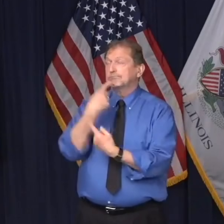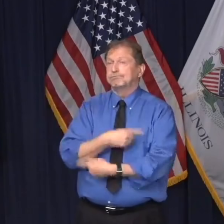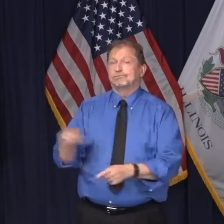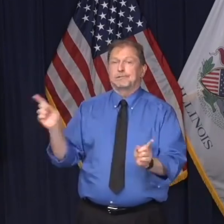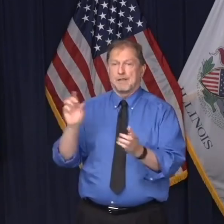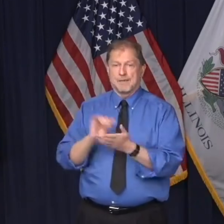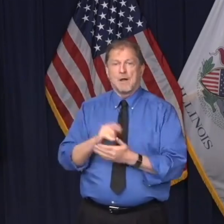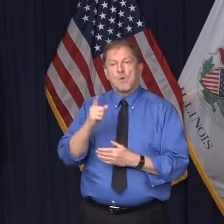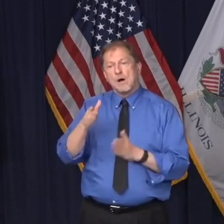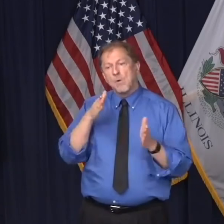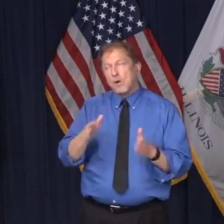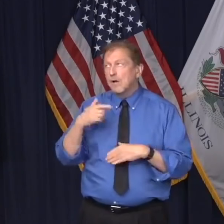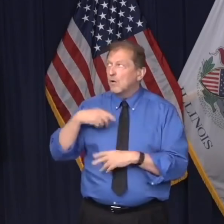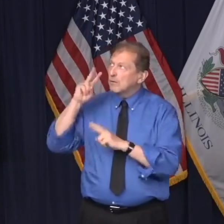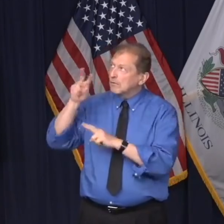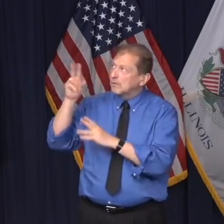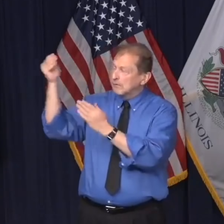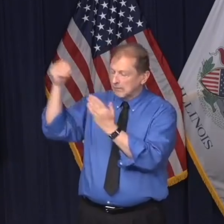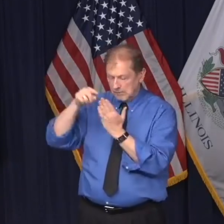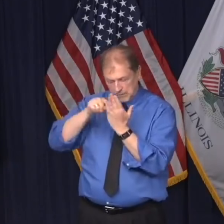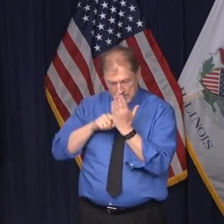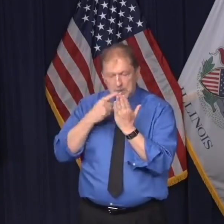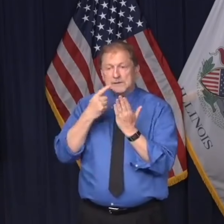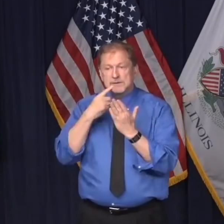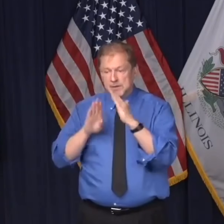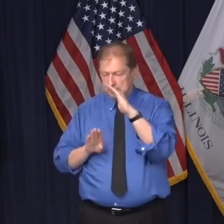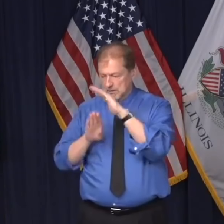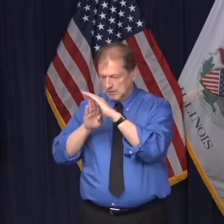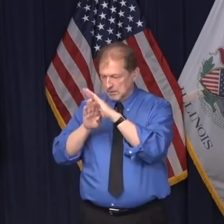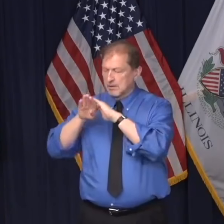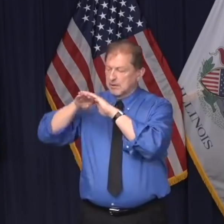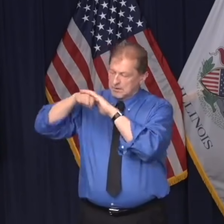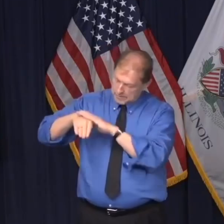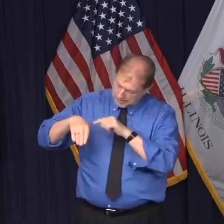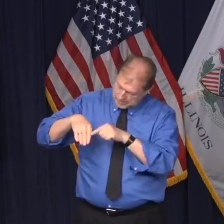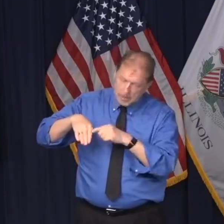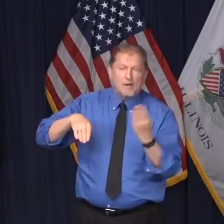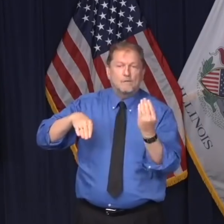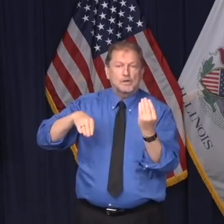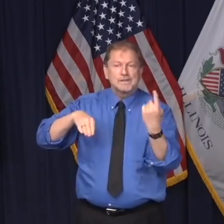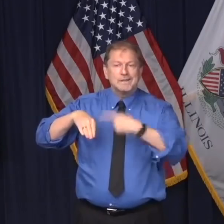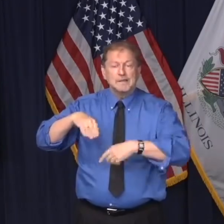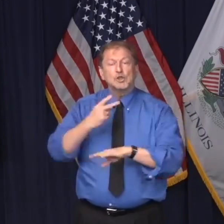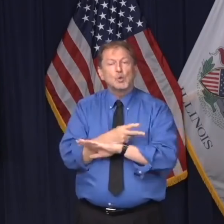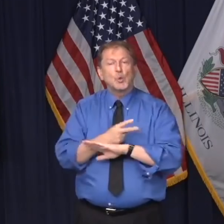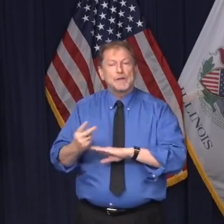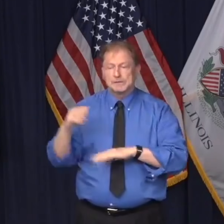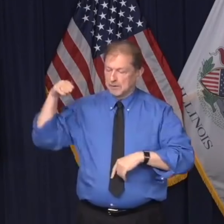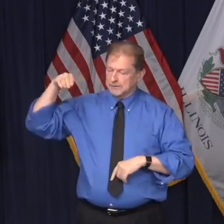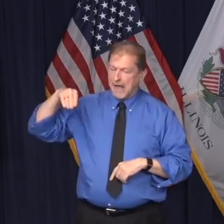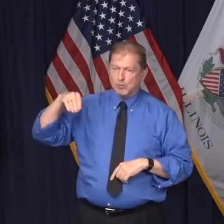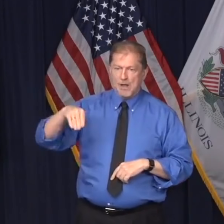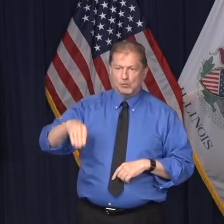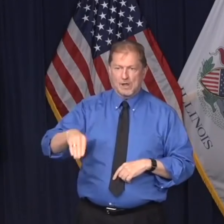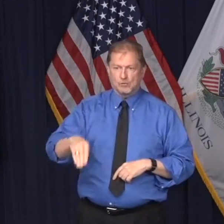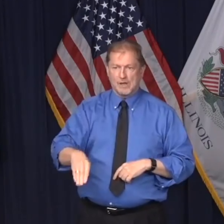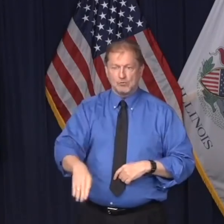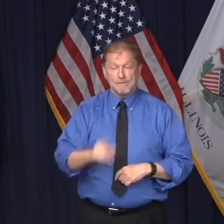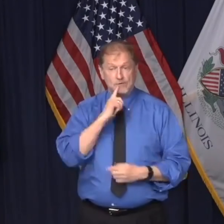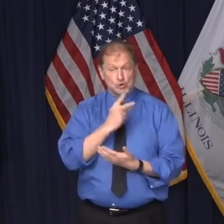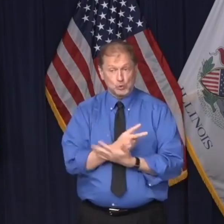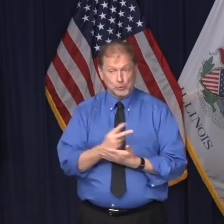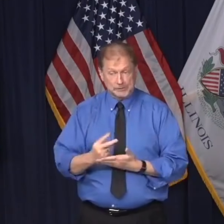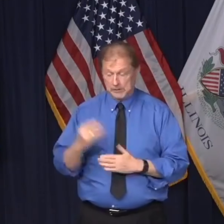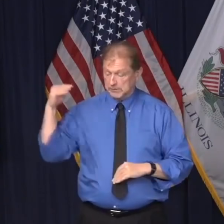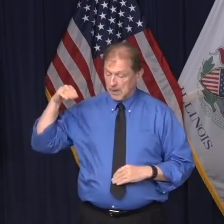one measure here, which is you have to peak and then move down the other side for 14 consistent days. And